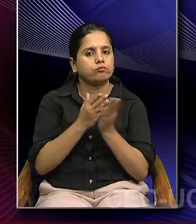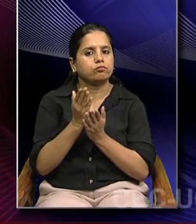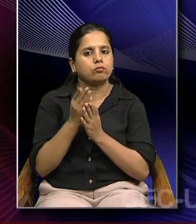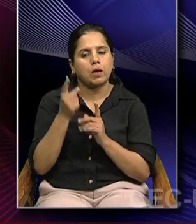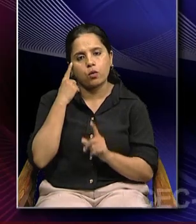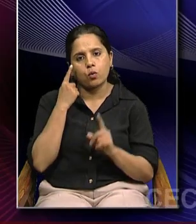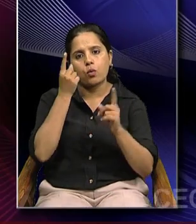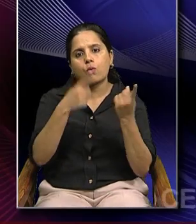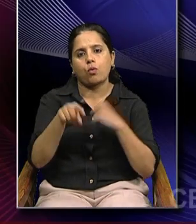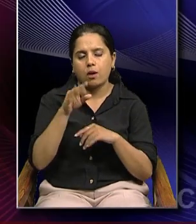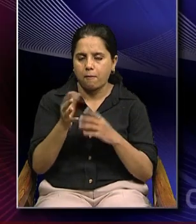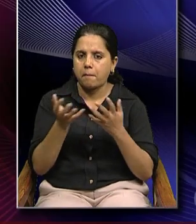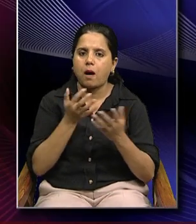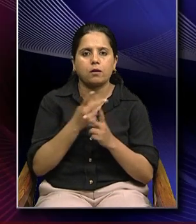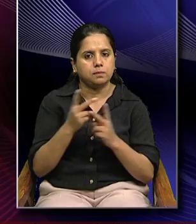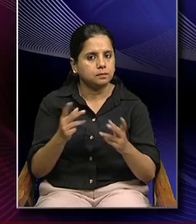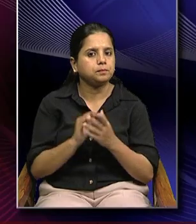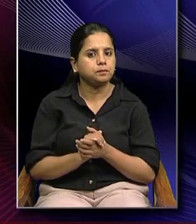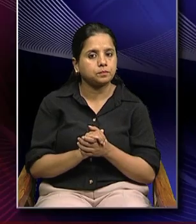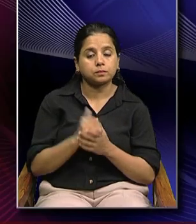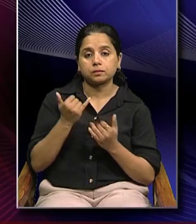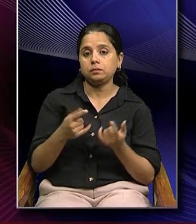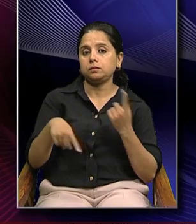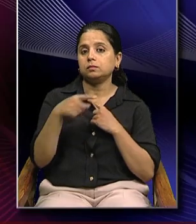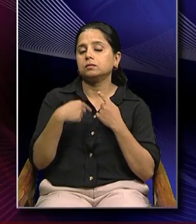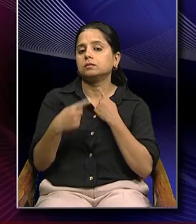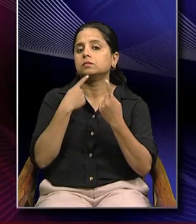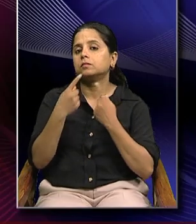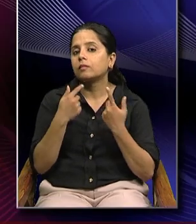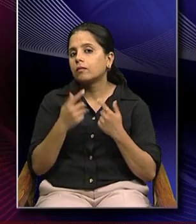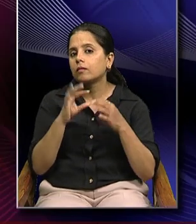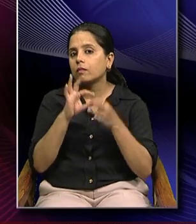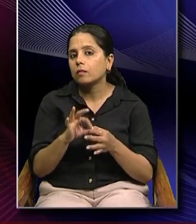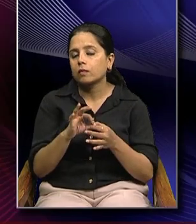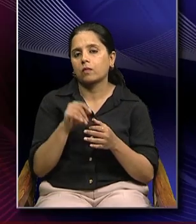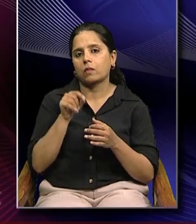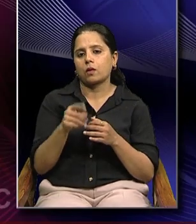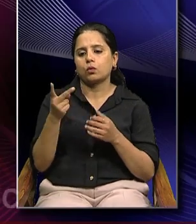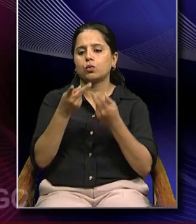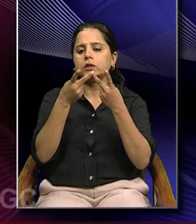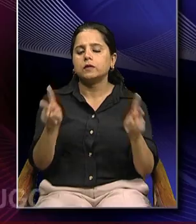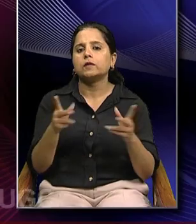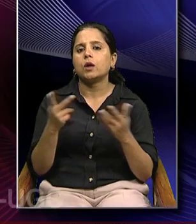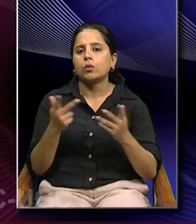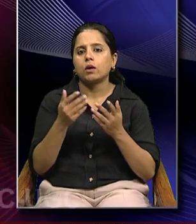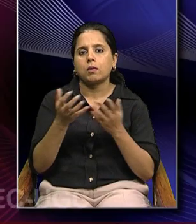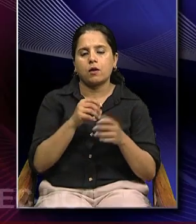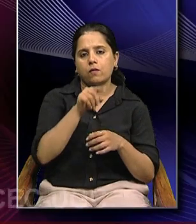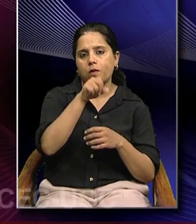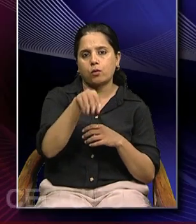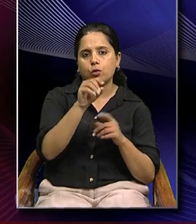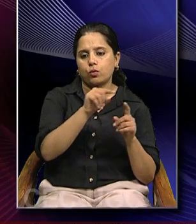goal of yours as a marketer. So now we are going to talk about the key differentiators across marketing 1.0